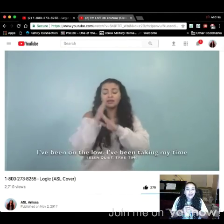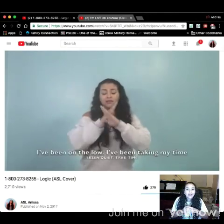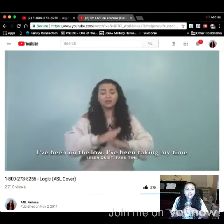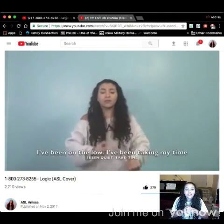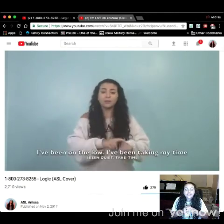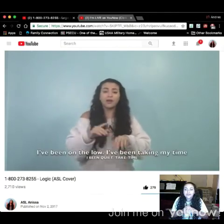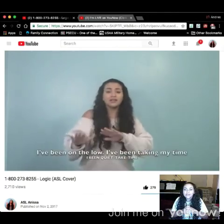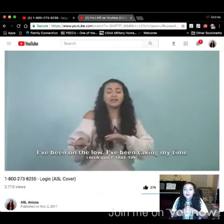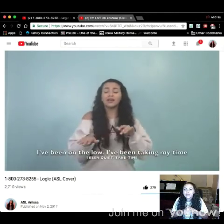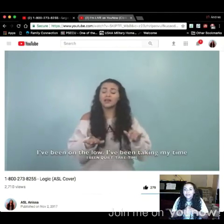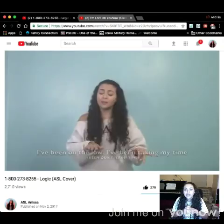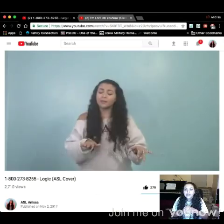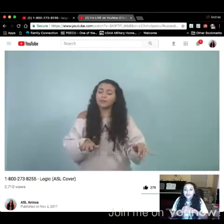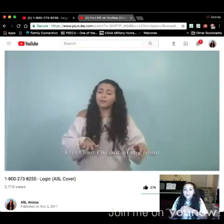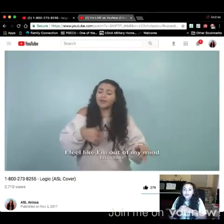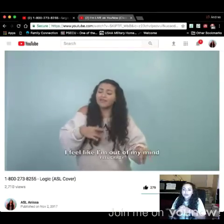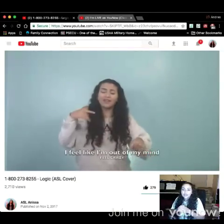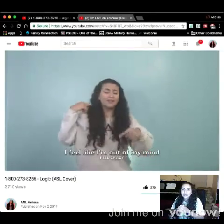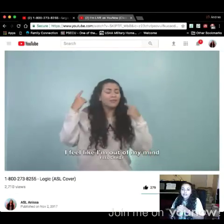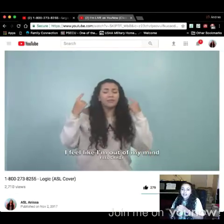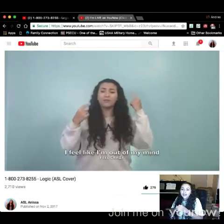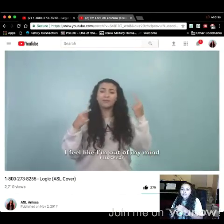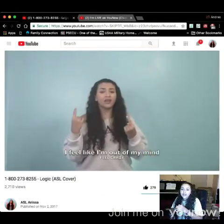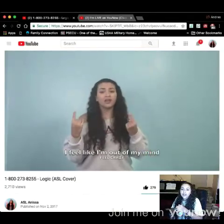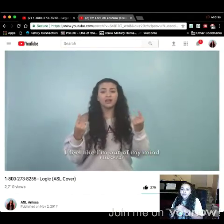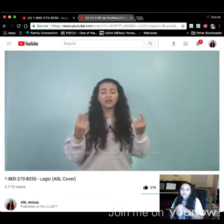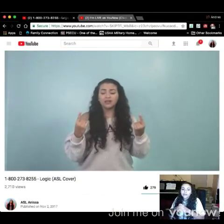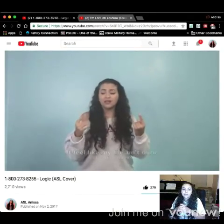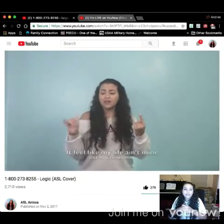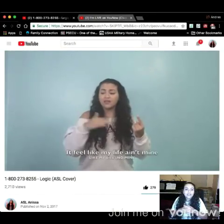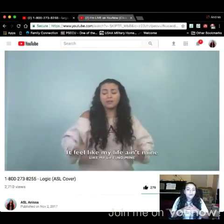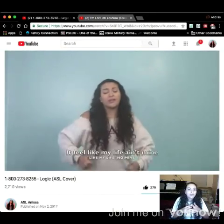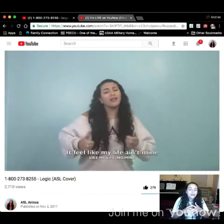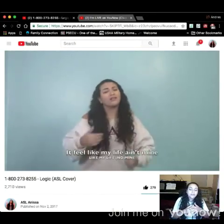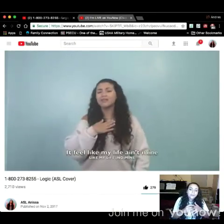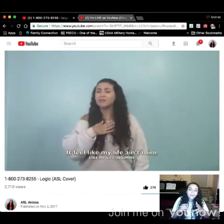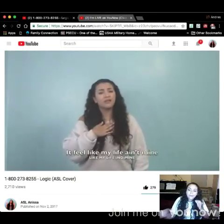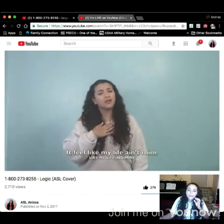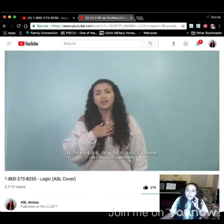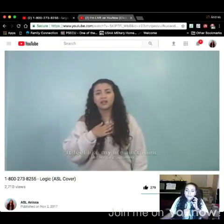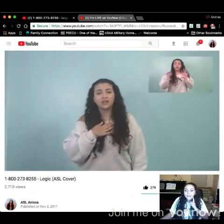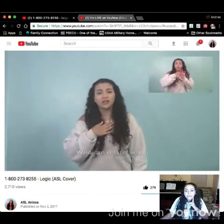YouTube after the live stream is over, so I'm going to check for that. If not, I will just upload it separately